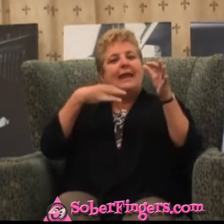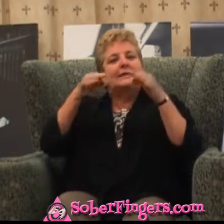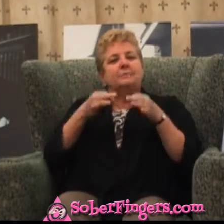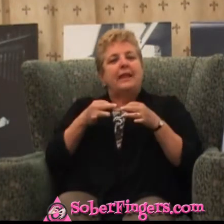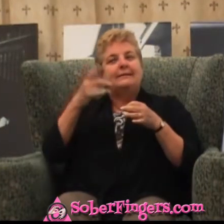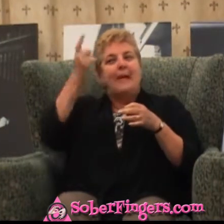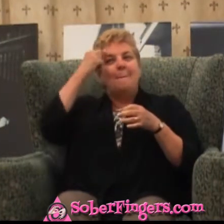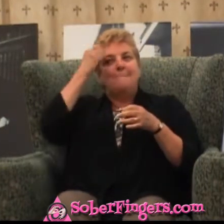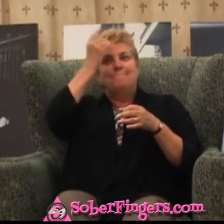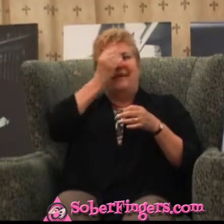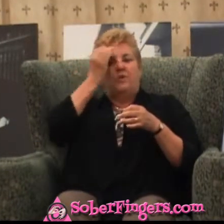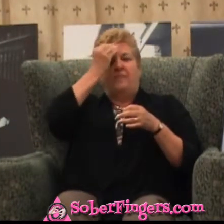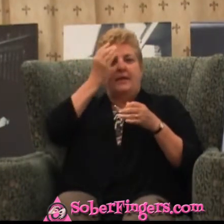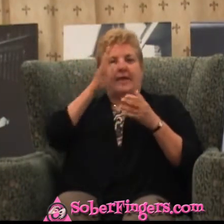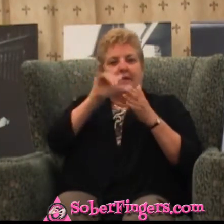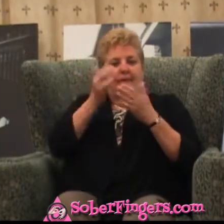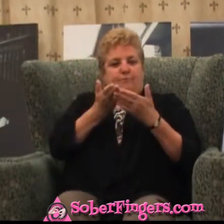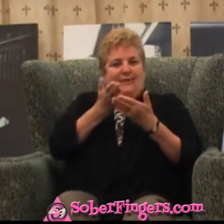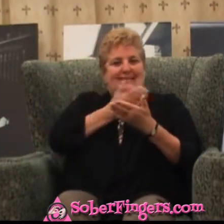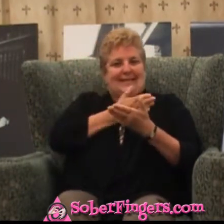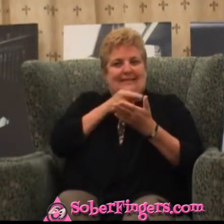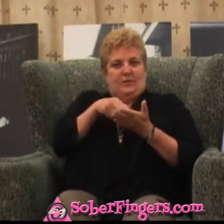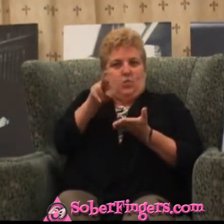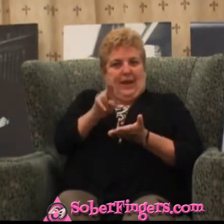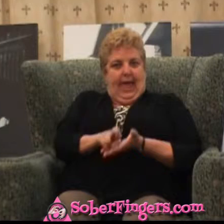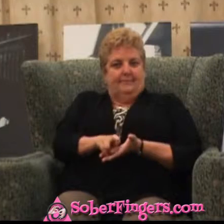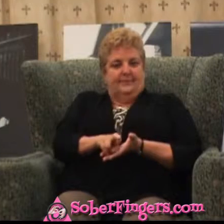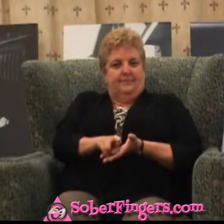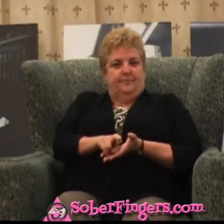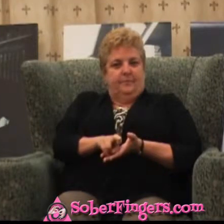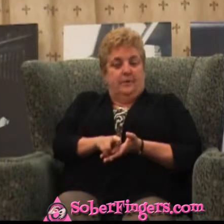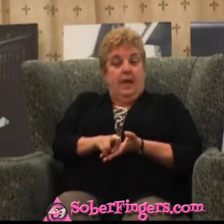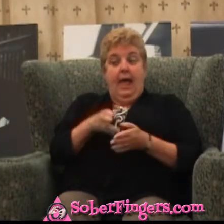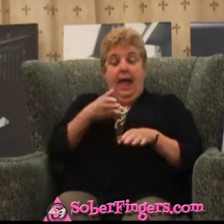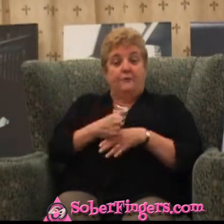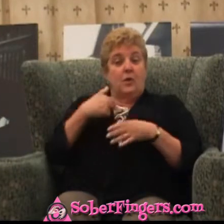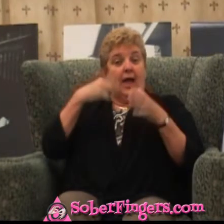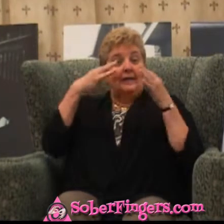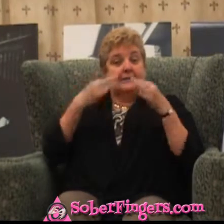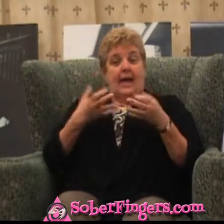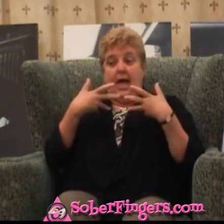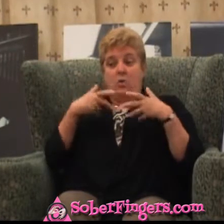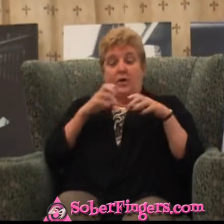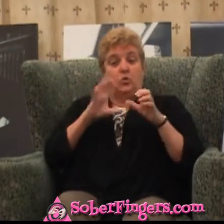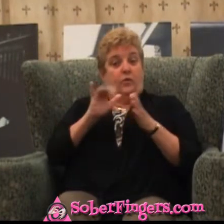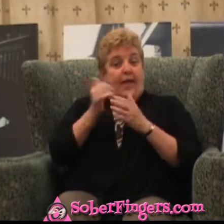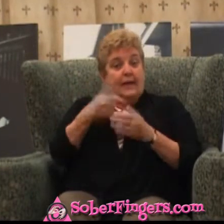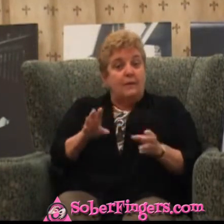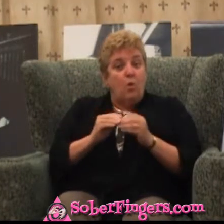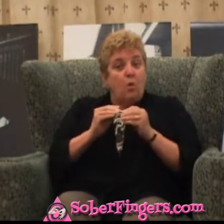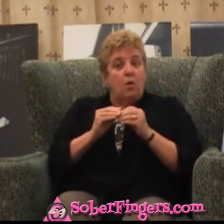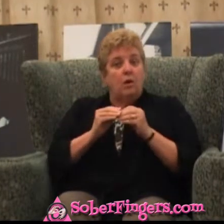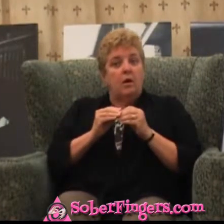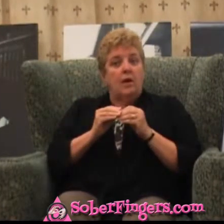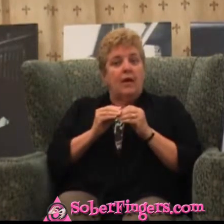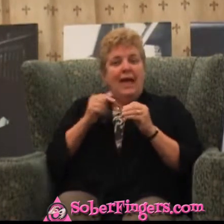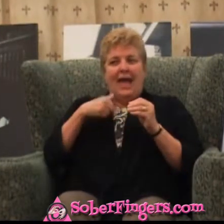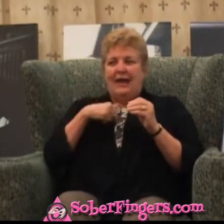a relapse into drinking. Once I've decided that I don't want to do it anymore, and I find that I don't have